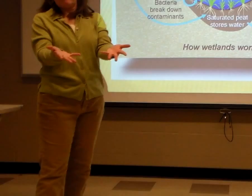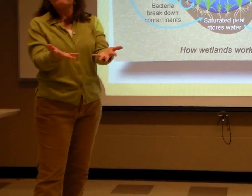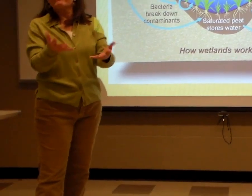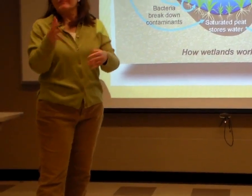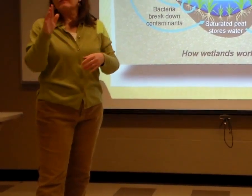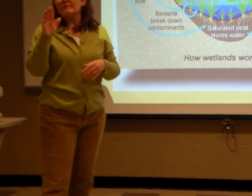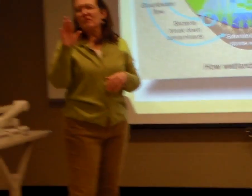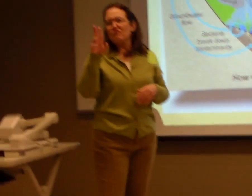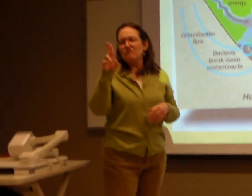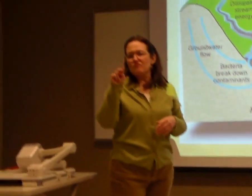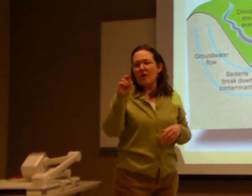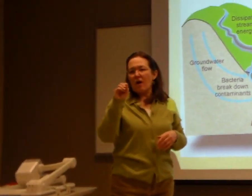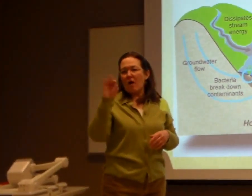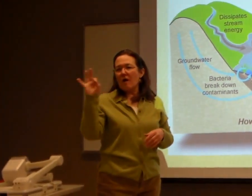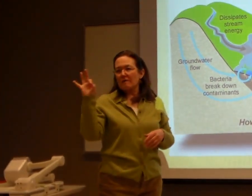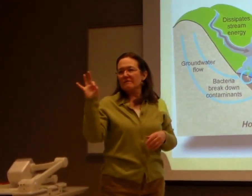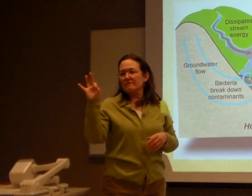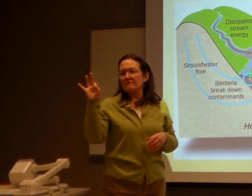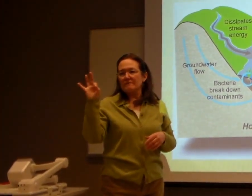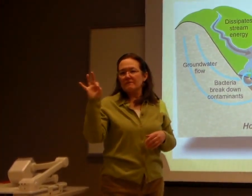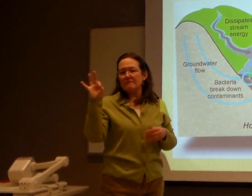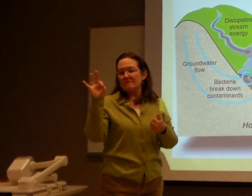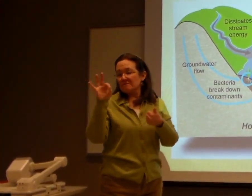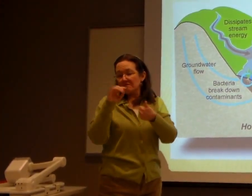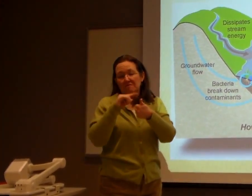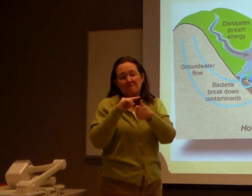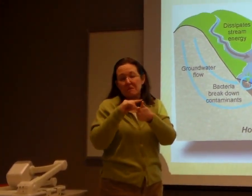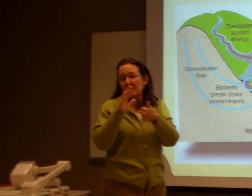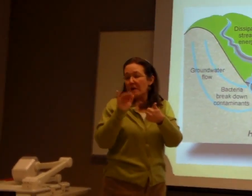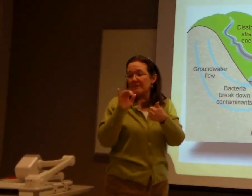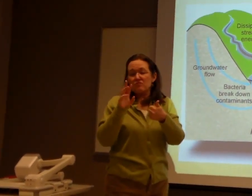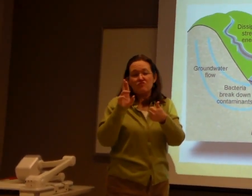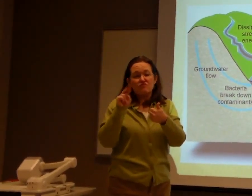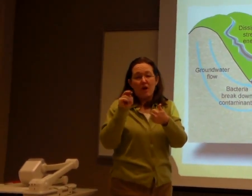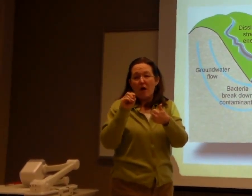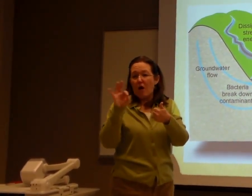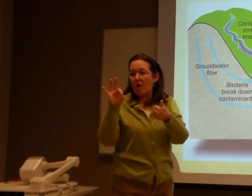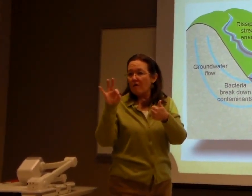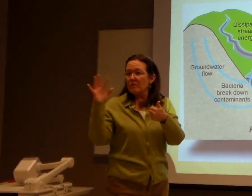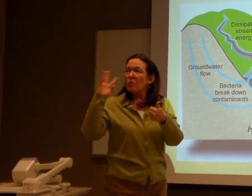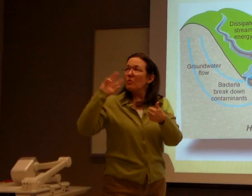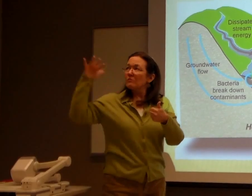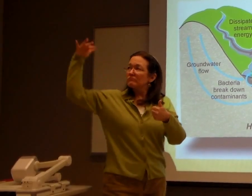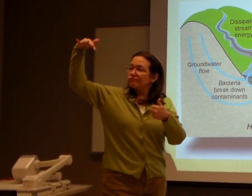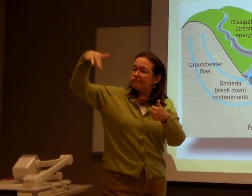The land up top here is possibly from a farm